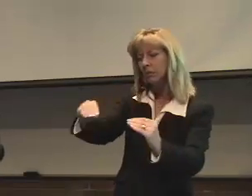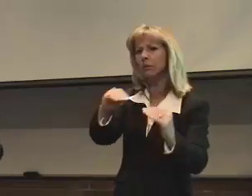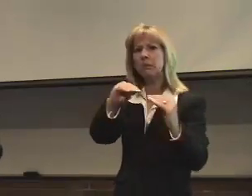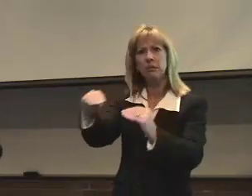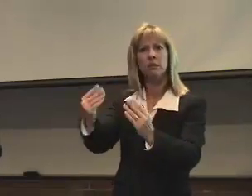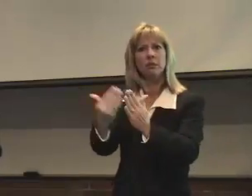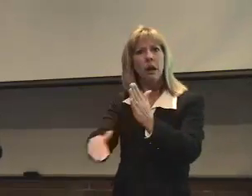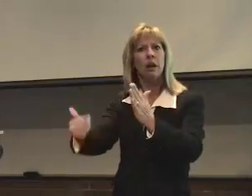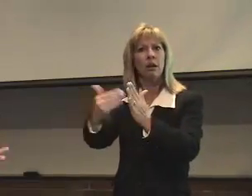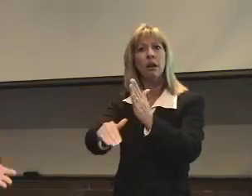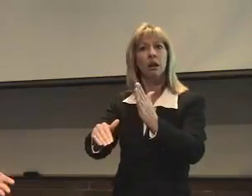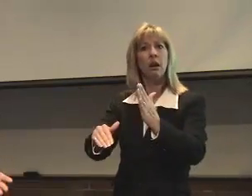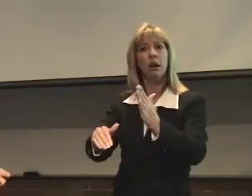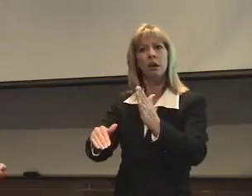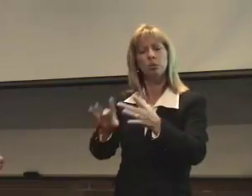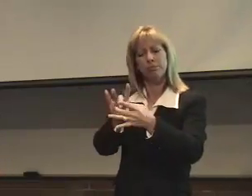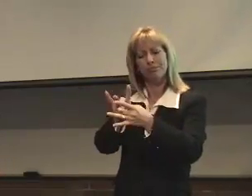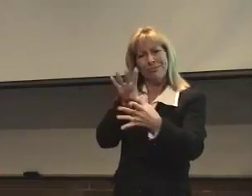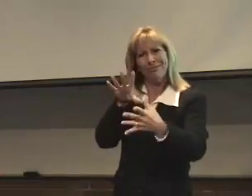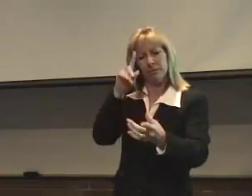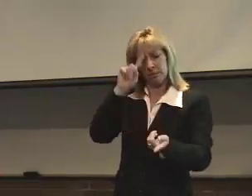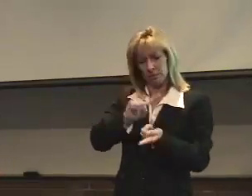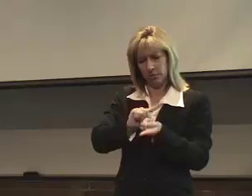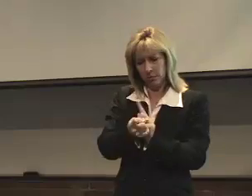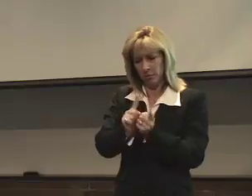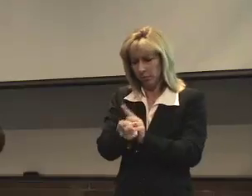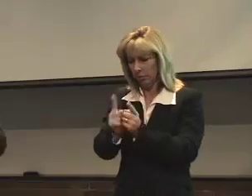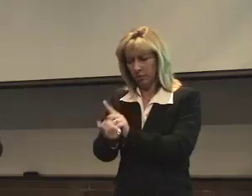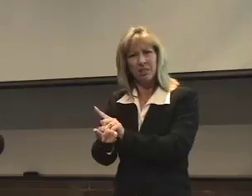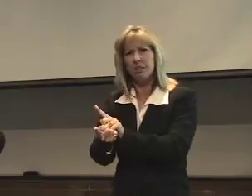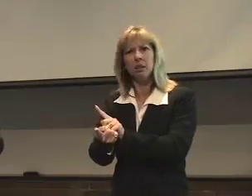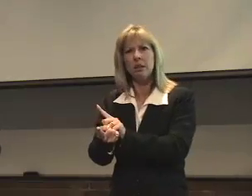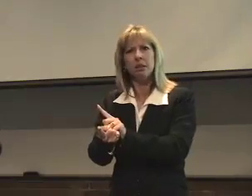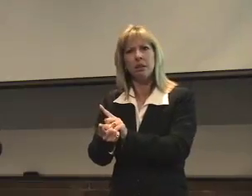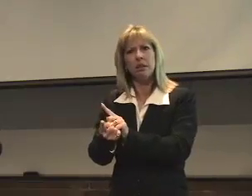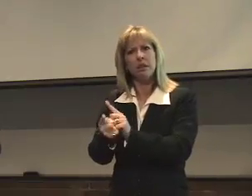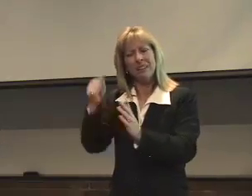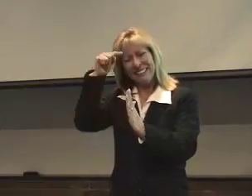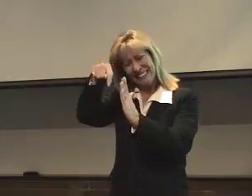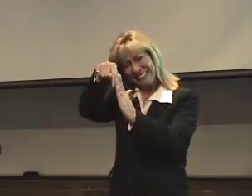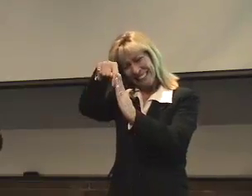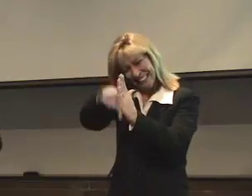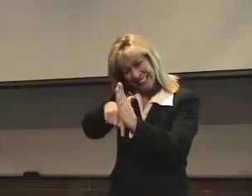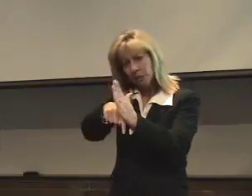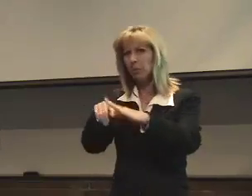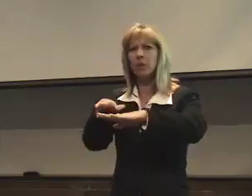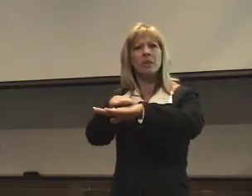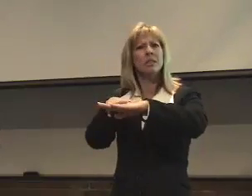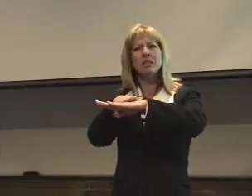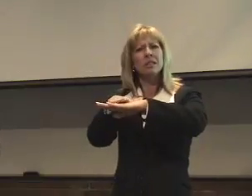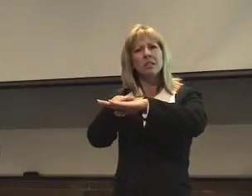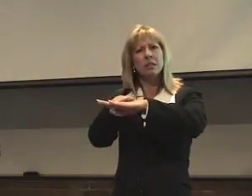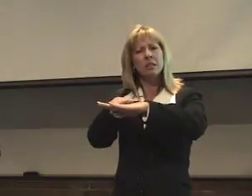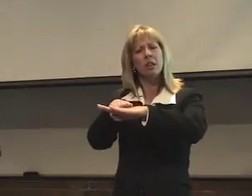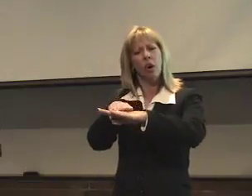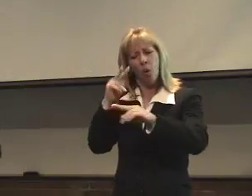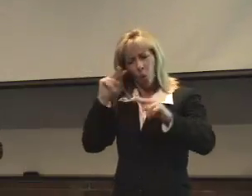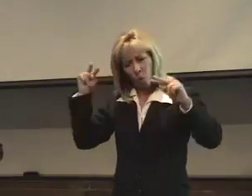to think off of print and think at the deep structure, what does it mean? Now, what does it say? What does it mean? He's had